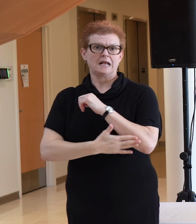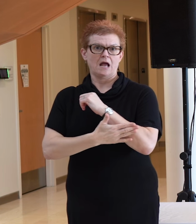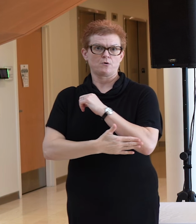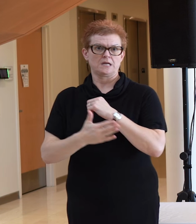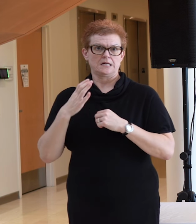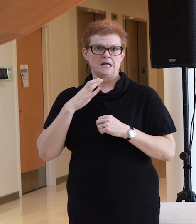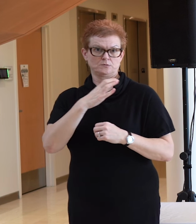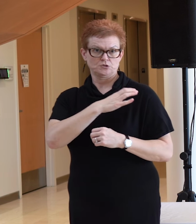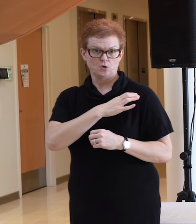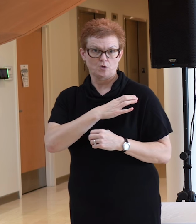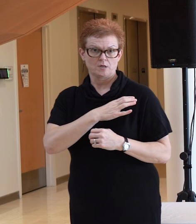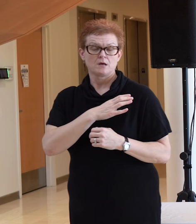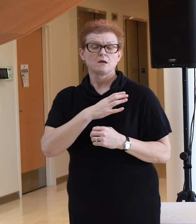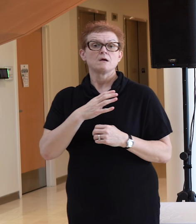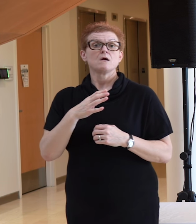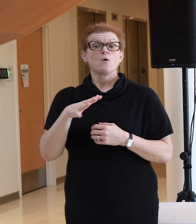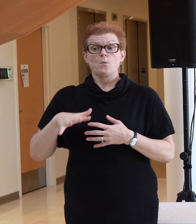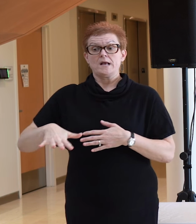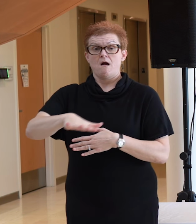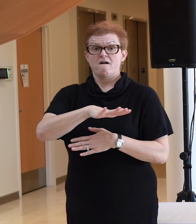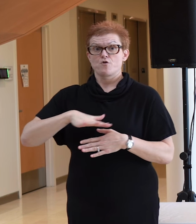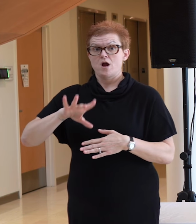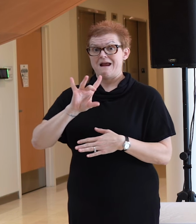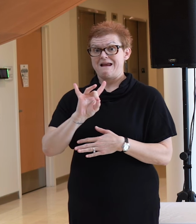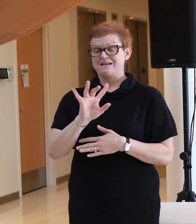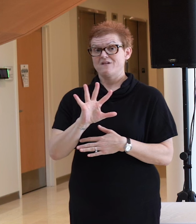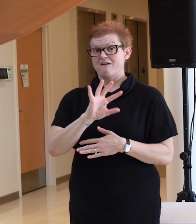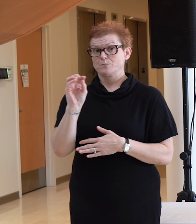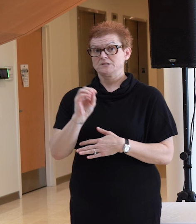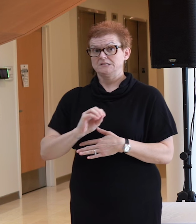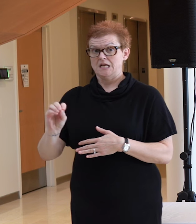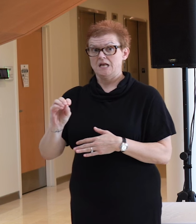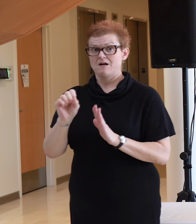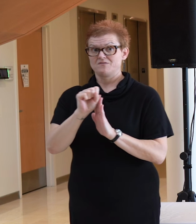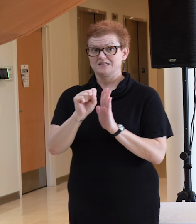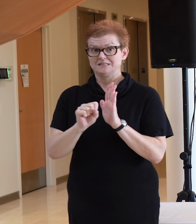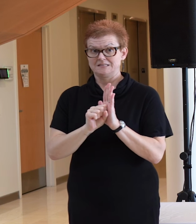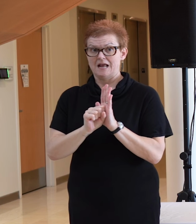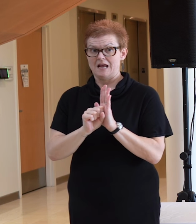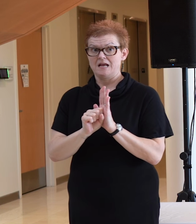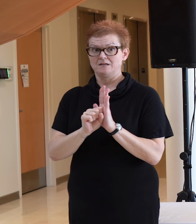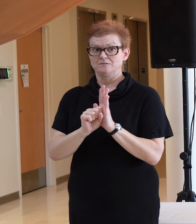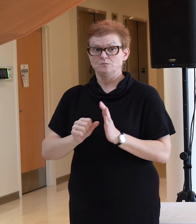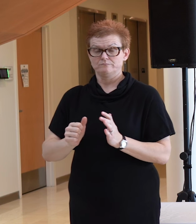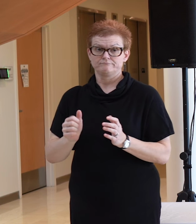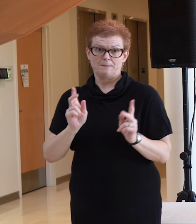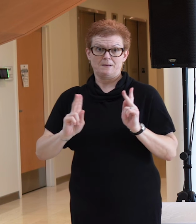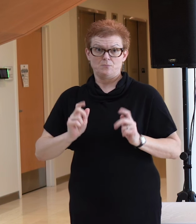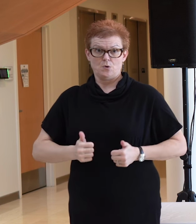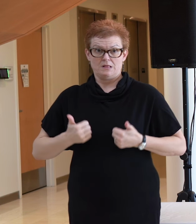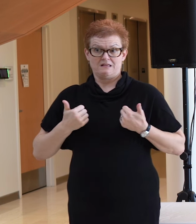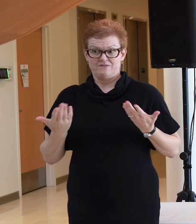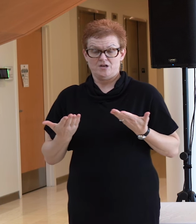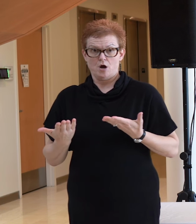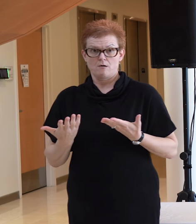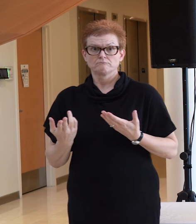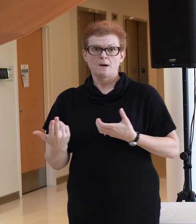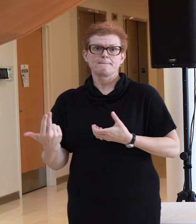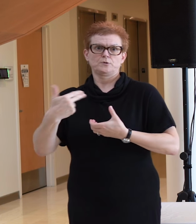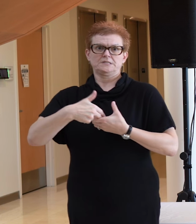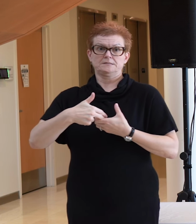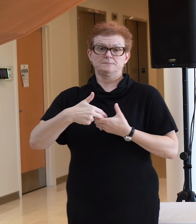jurisdictions in Missouri, covering 85% of the state's population, are participating. Last year, Missouri